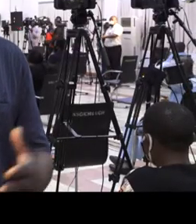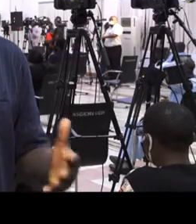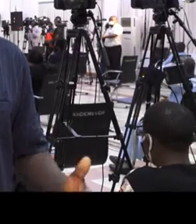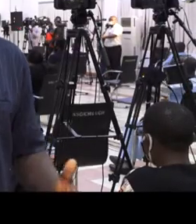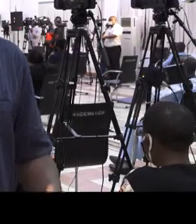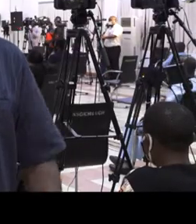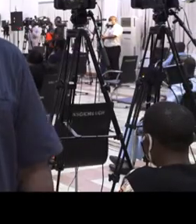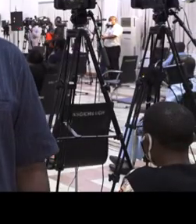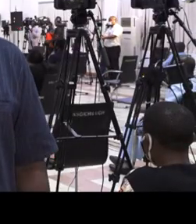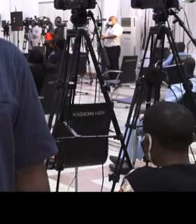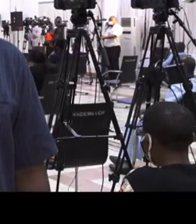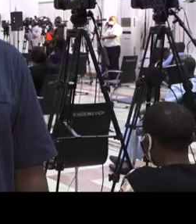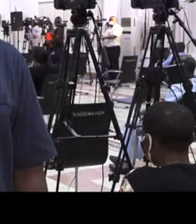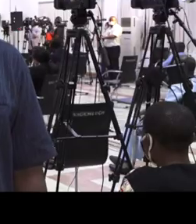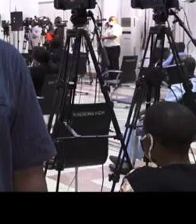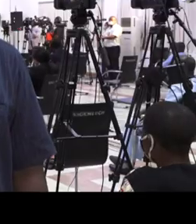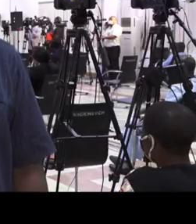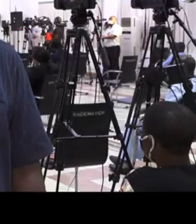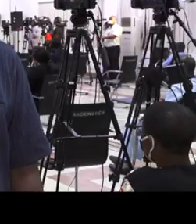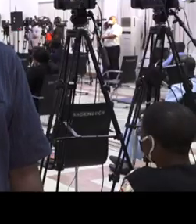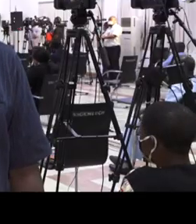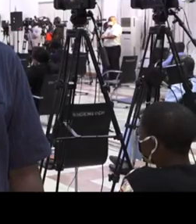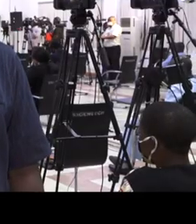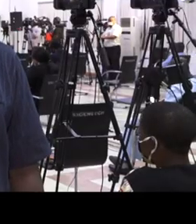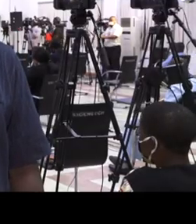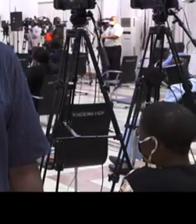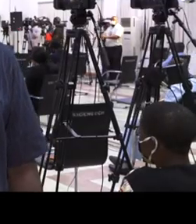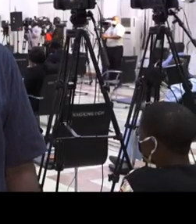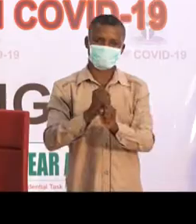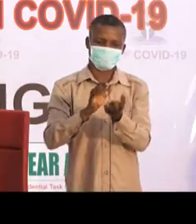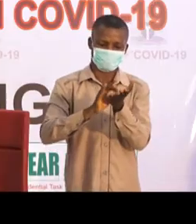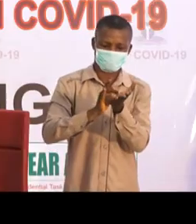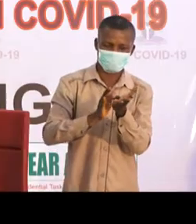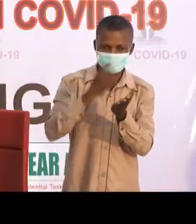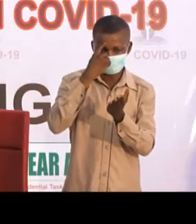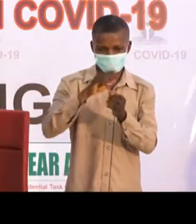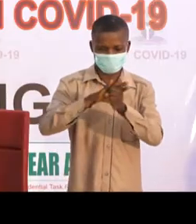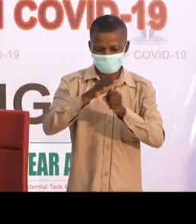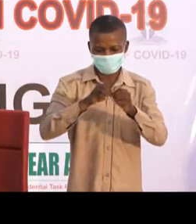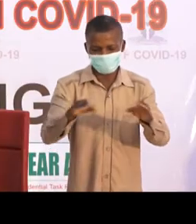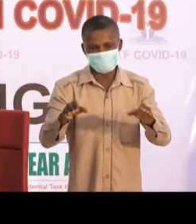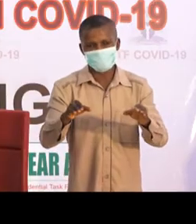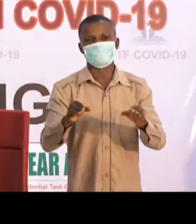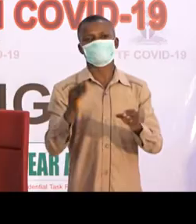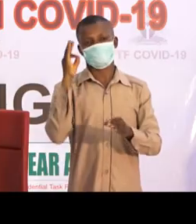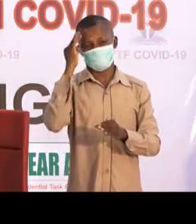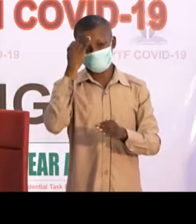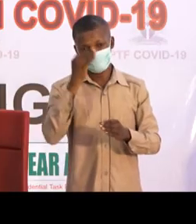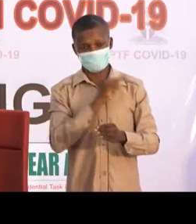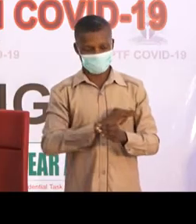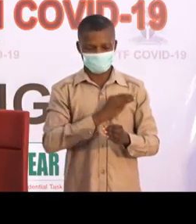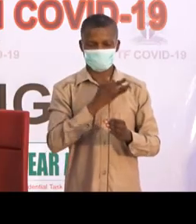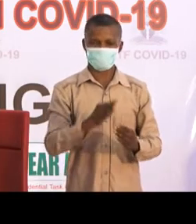and intensifying the search for a local cure for coronavirus. The Federal Minister of Health held a